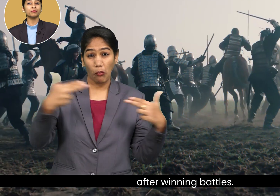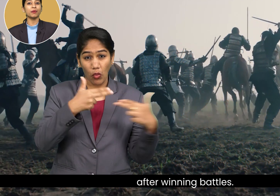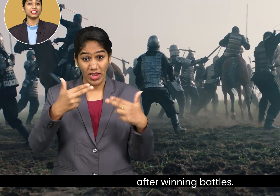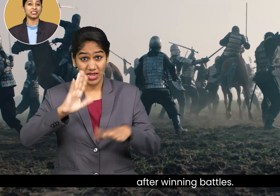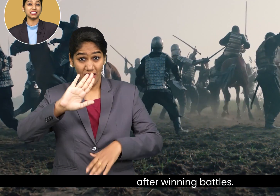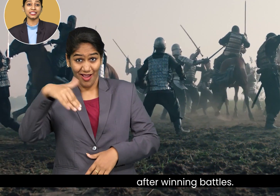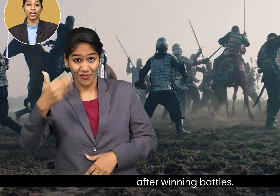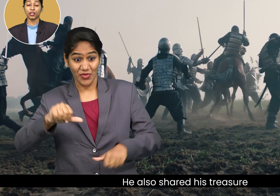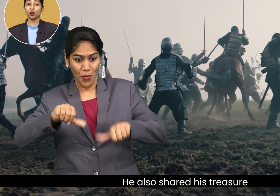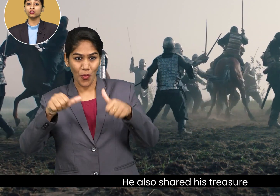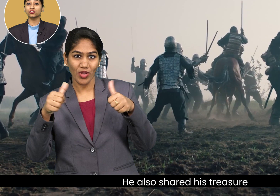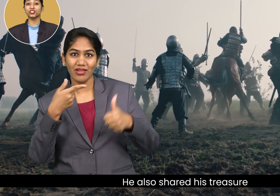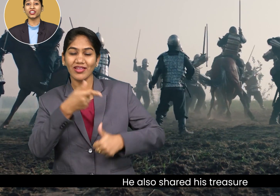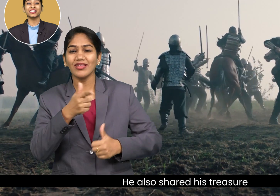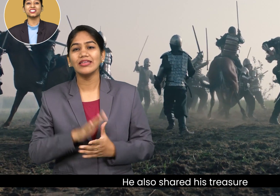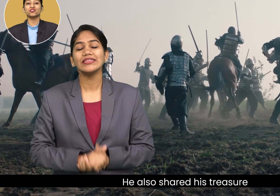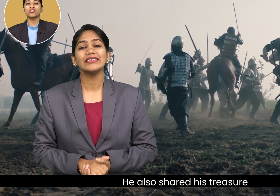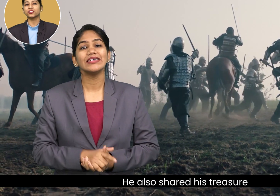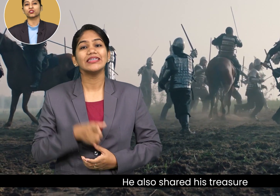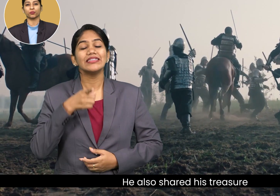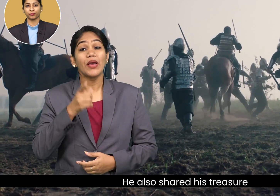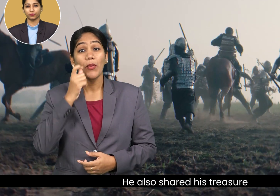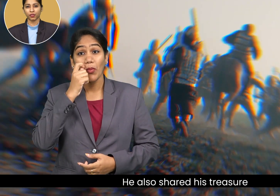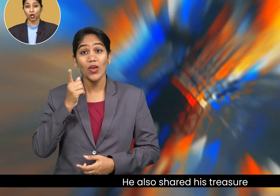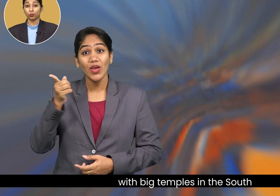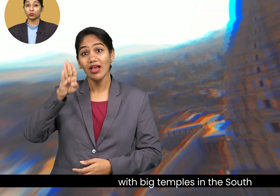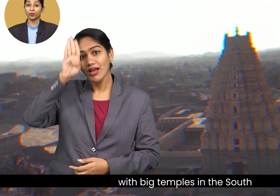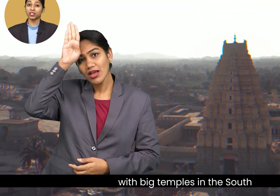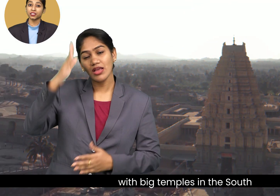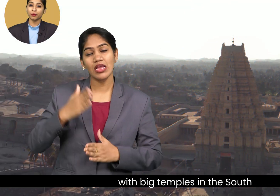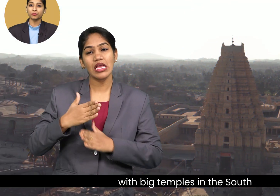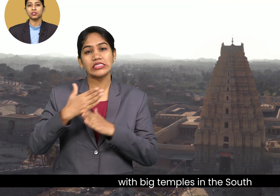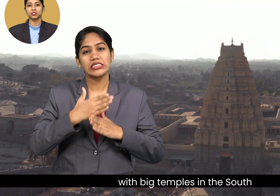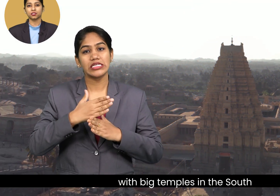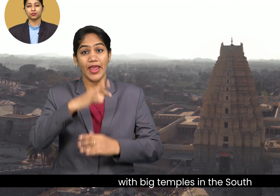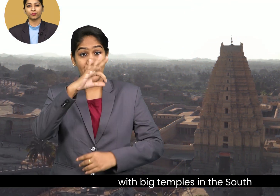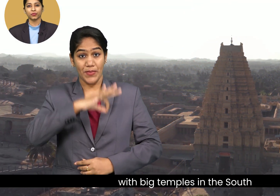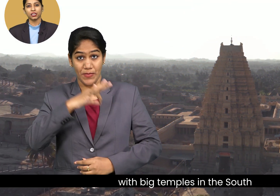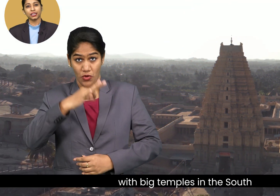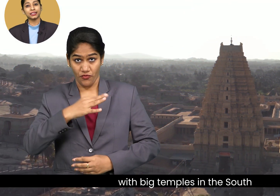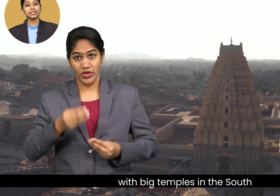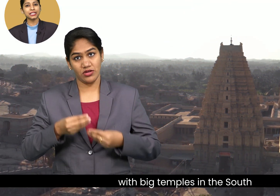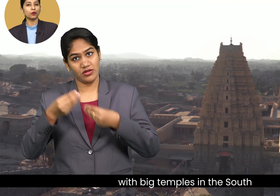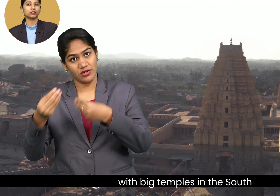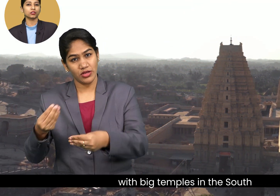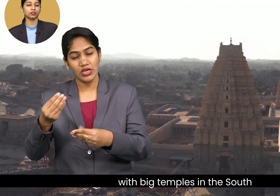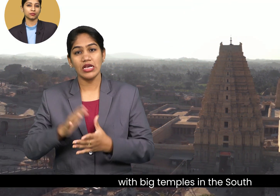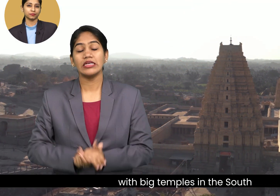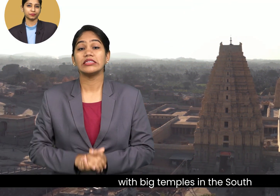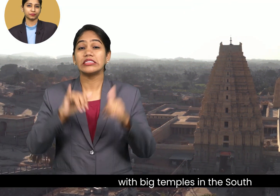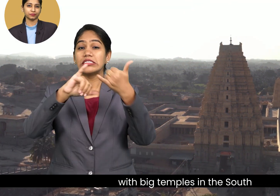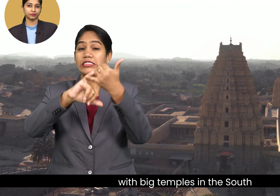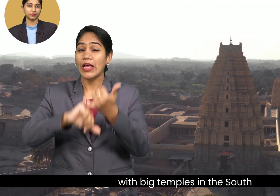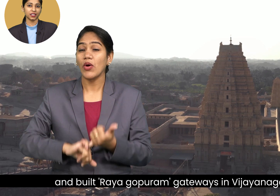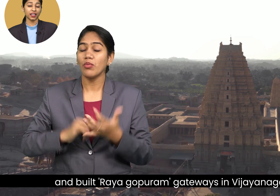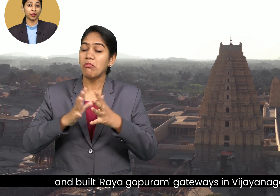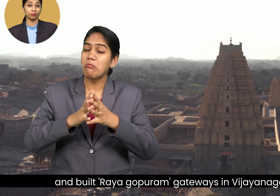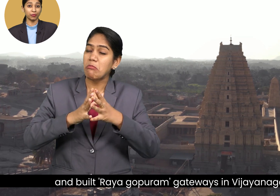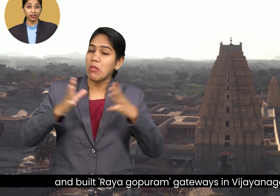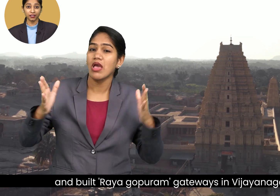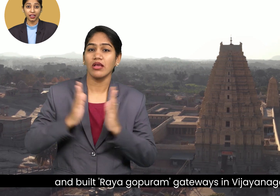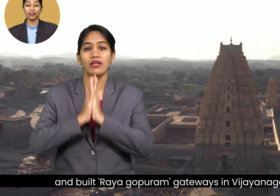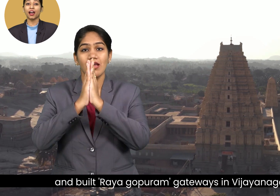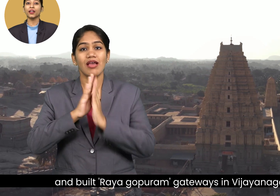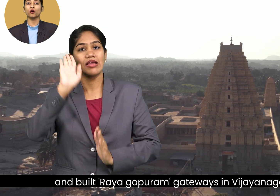After winning battles, he also shared his treasure with big temples in the south